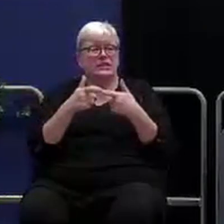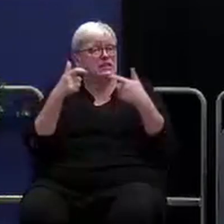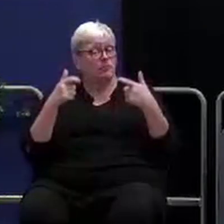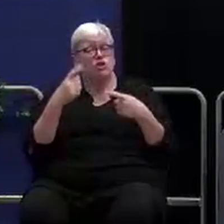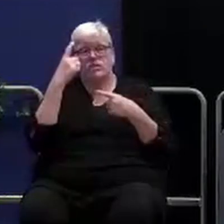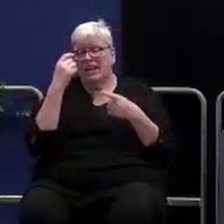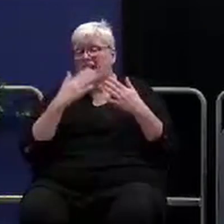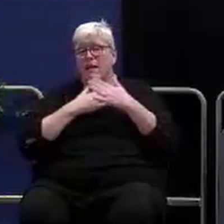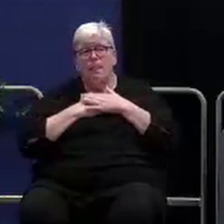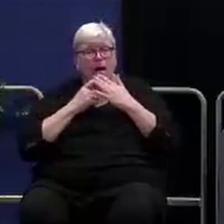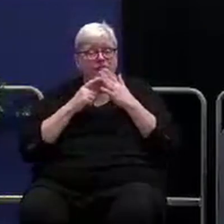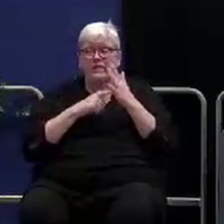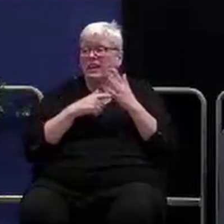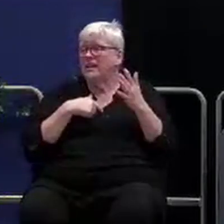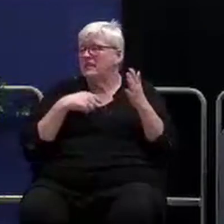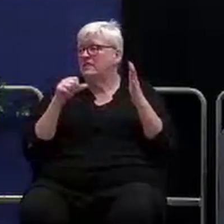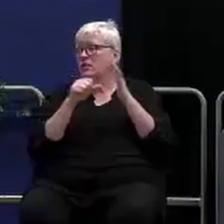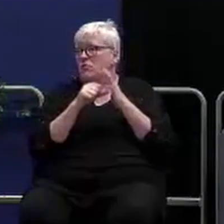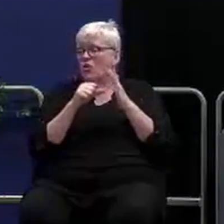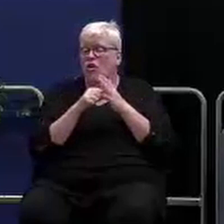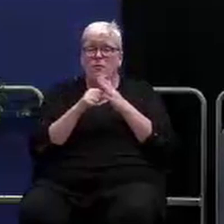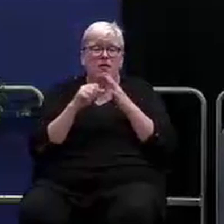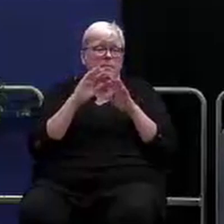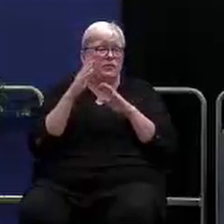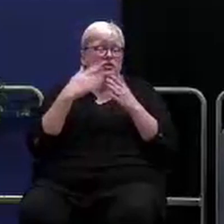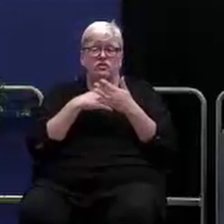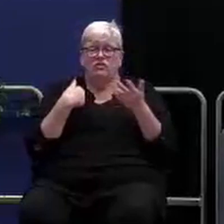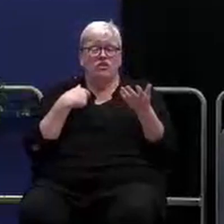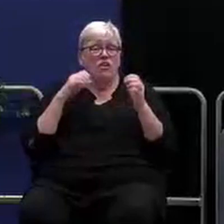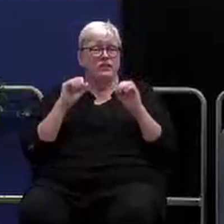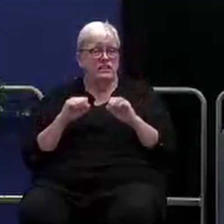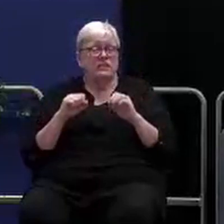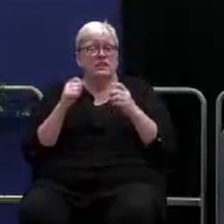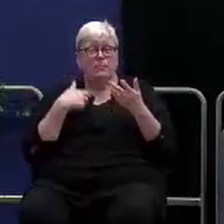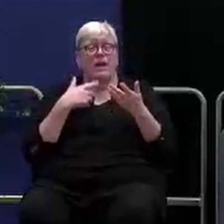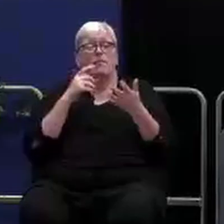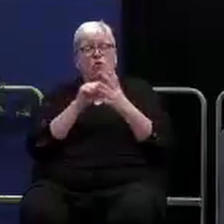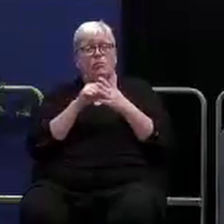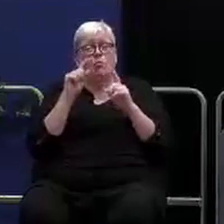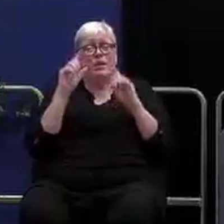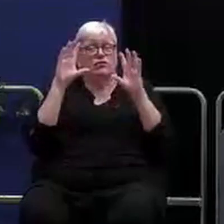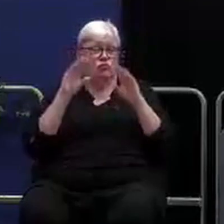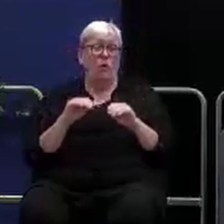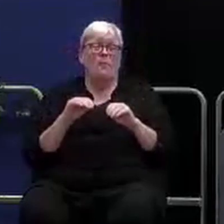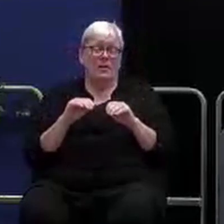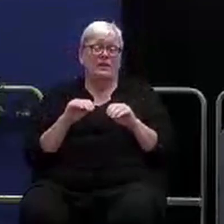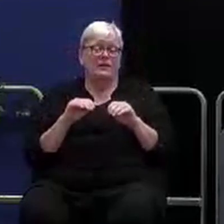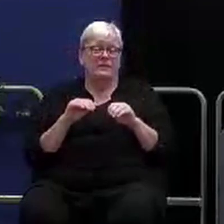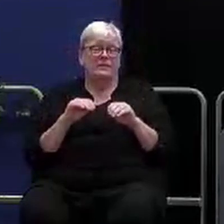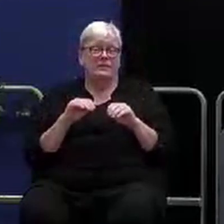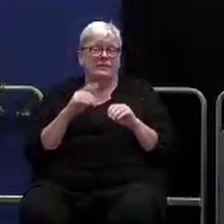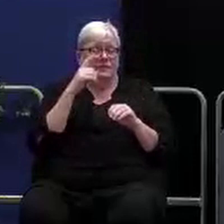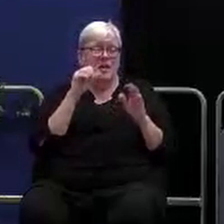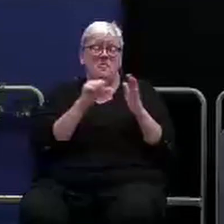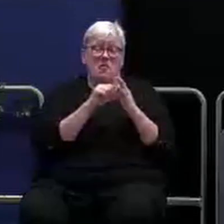love it. My problem isn't sitting down to write. My problem is stopping. It feels like a good